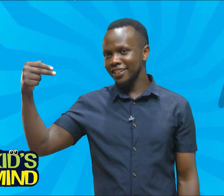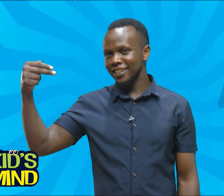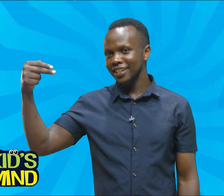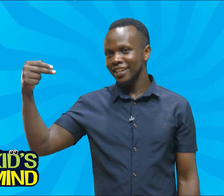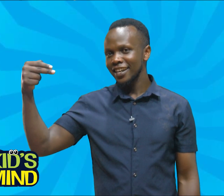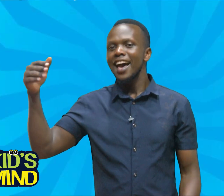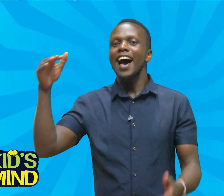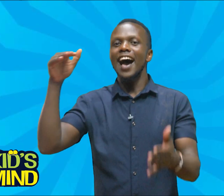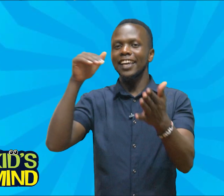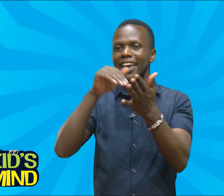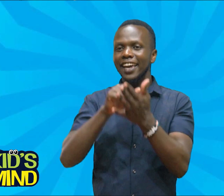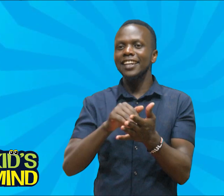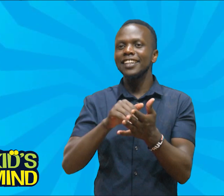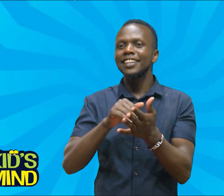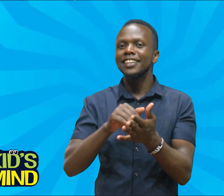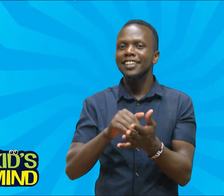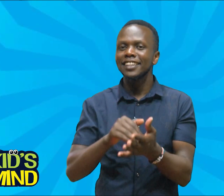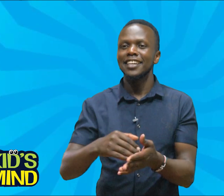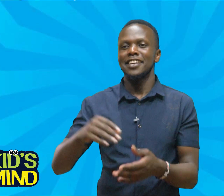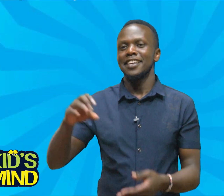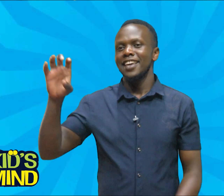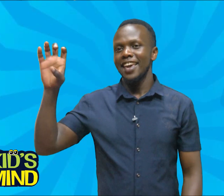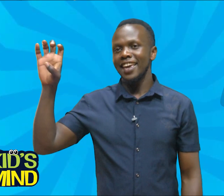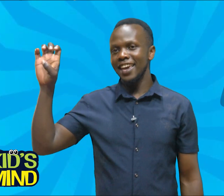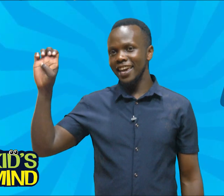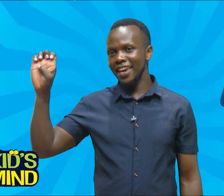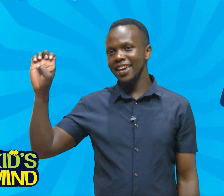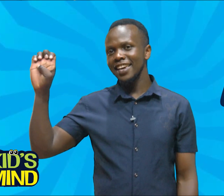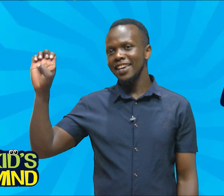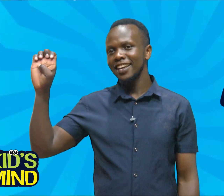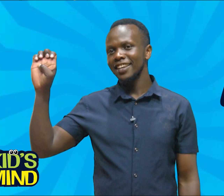H, again, E,